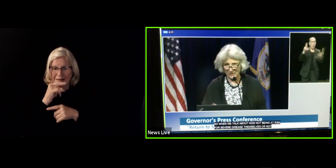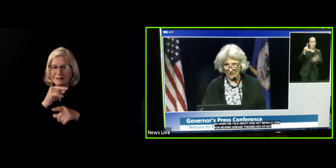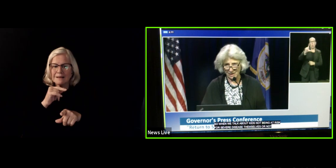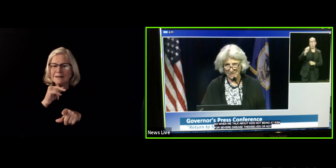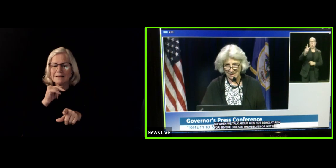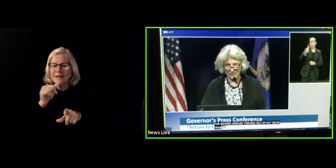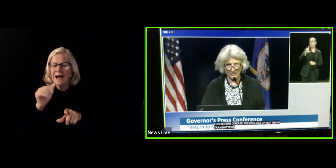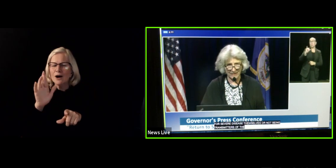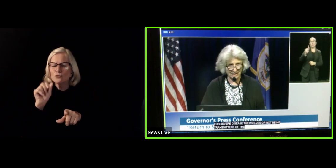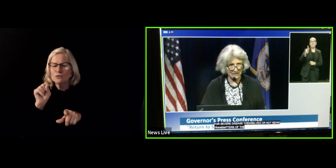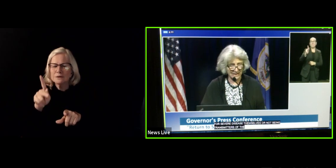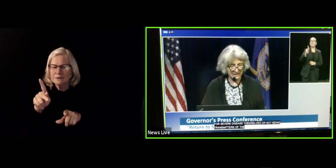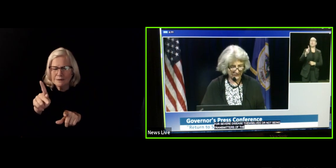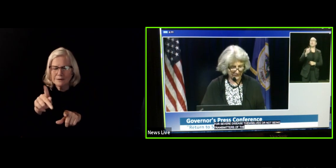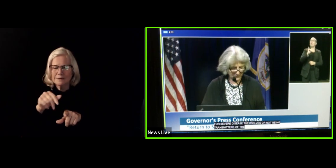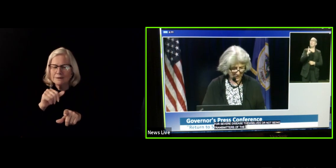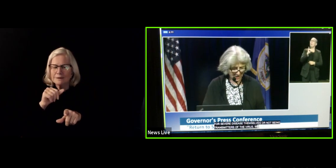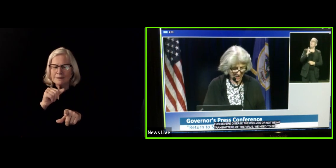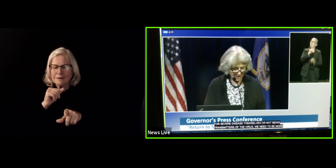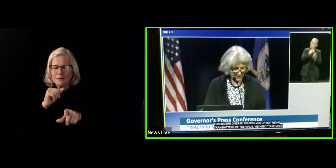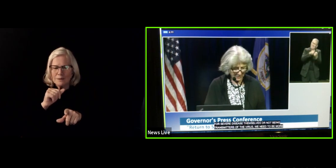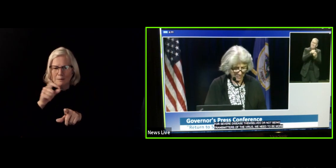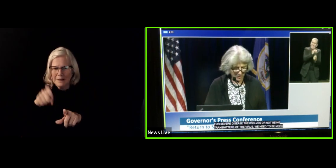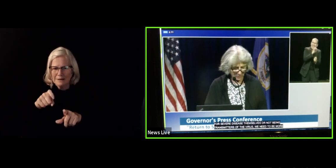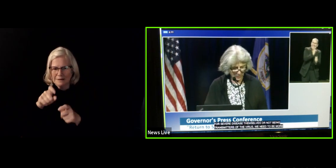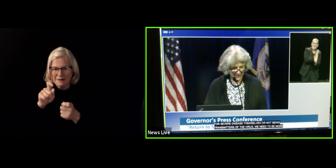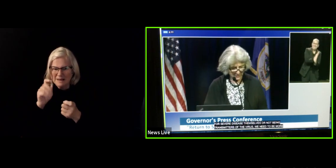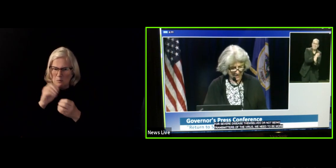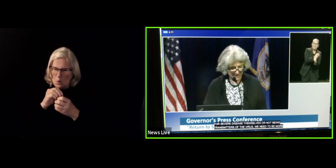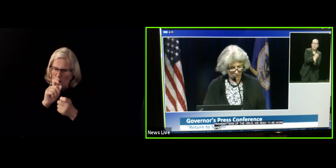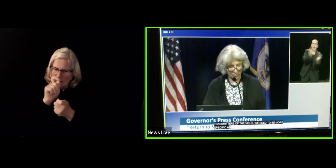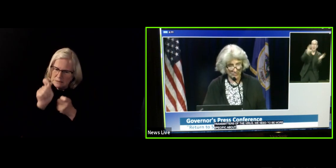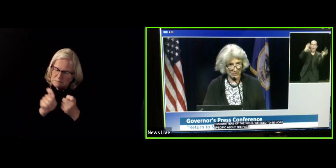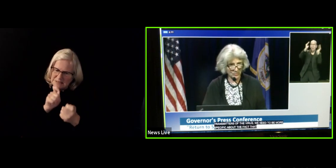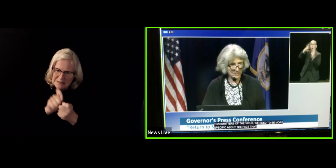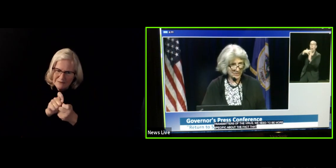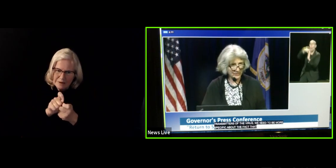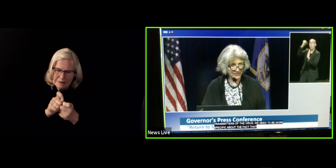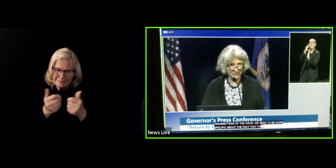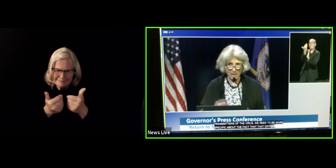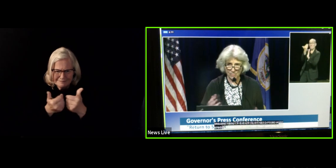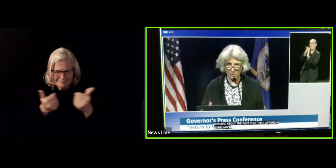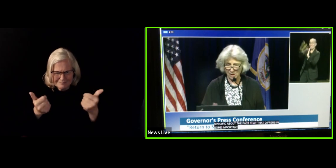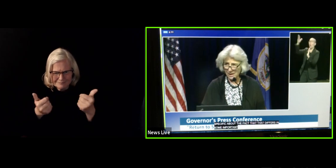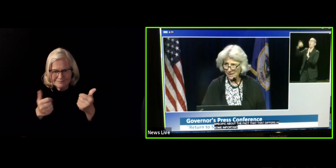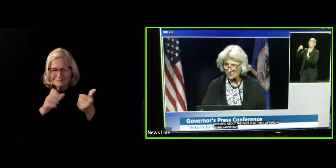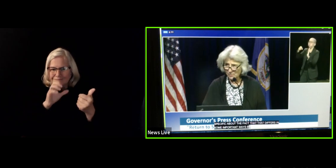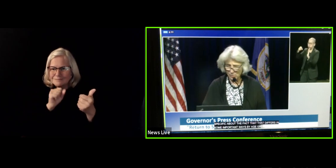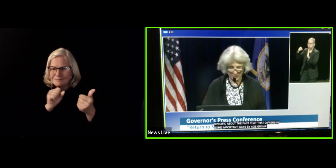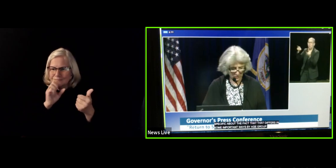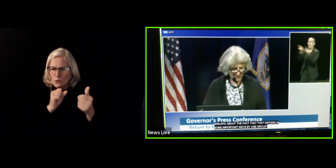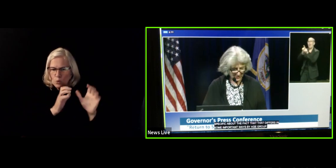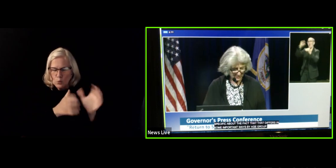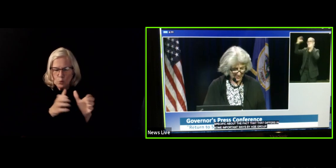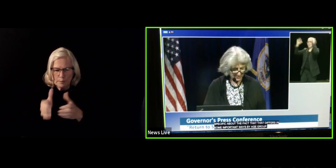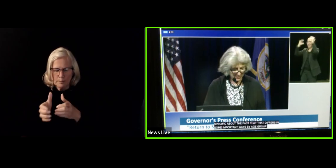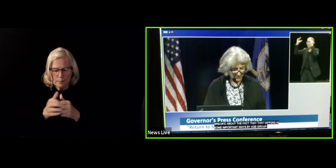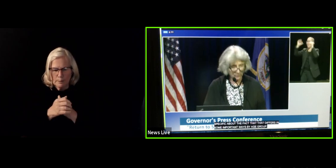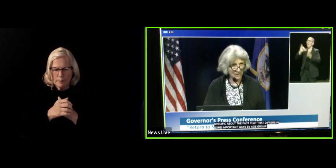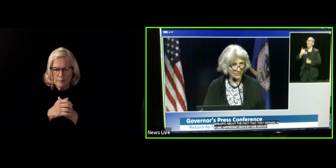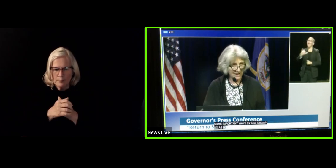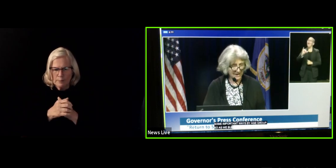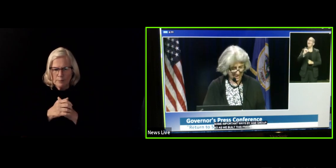specific about the fact that that differs in some important ways by age group. So as we built this framework, it was important to us to